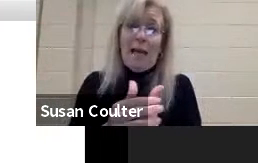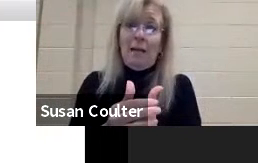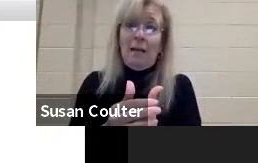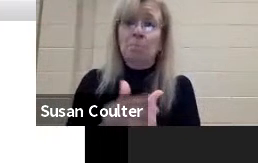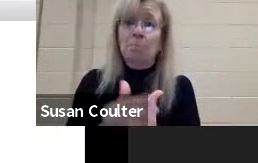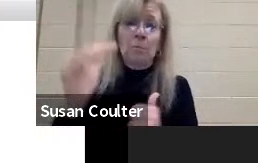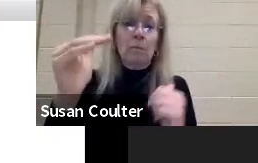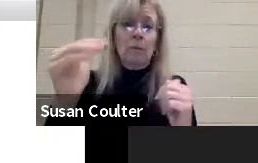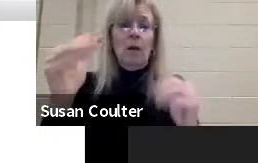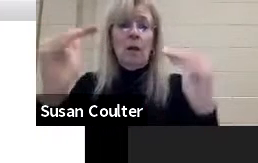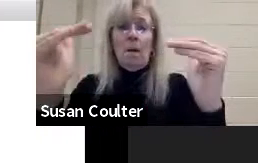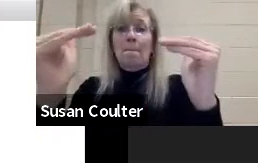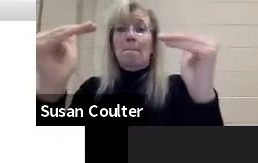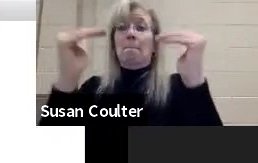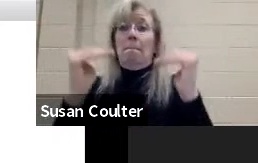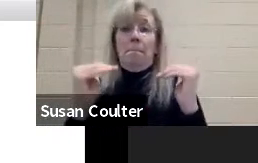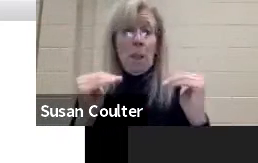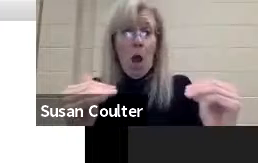to buy.